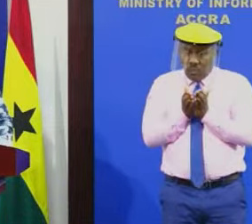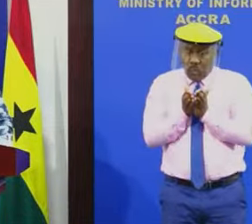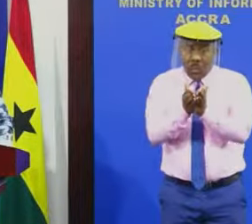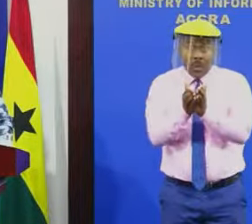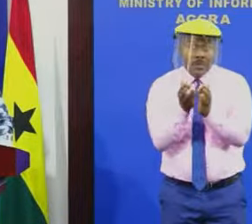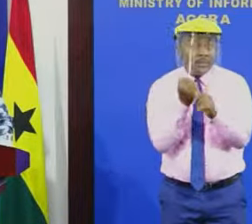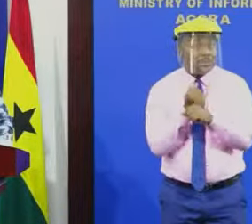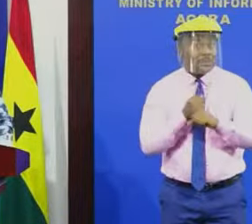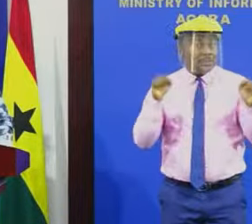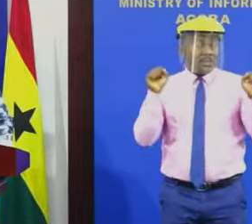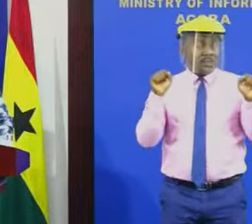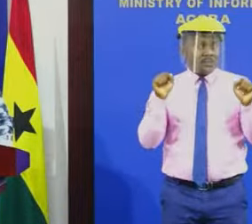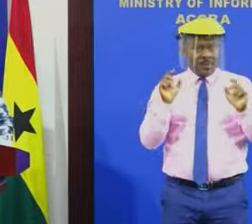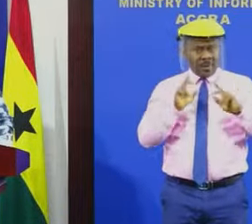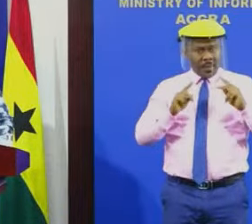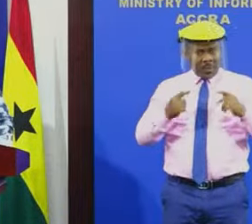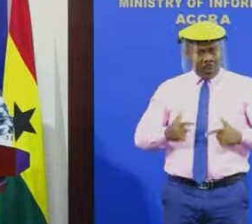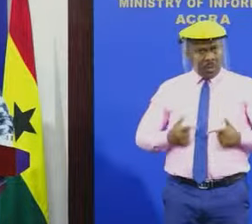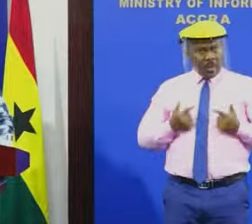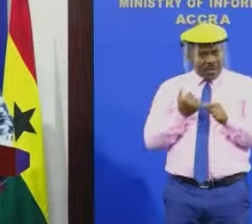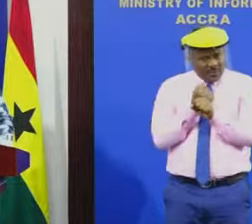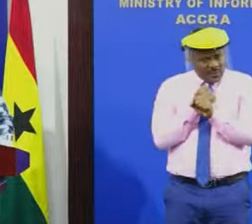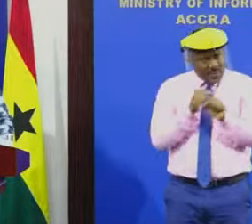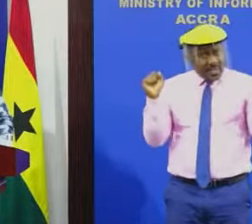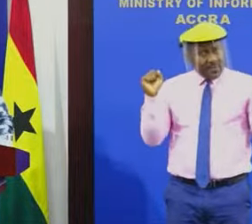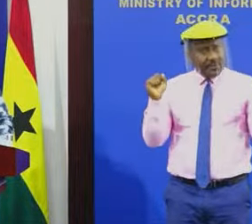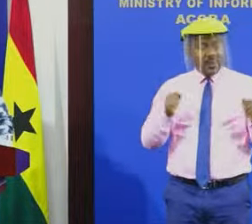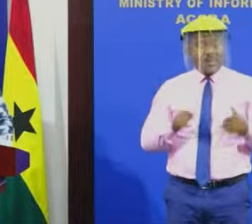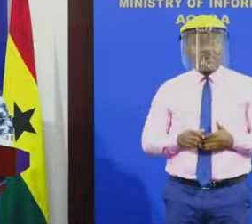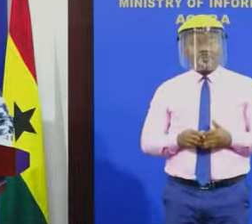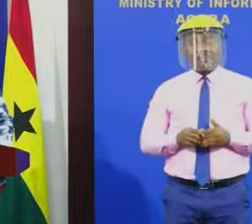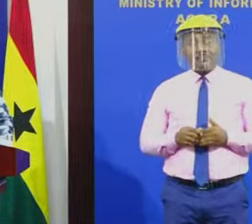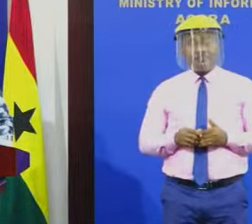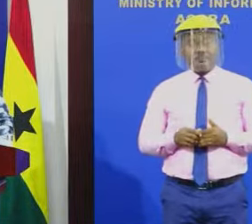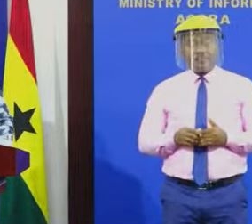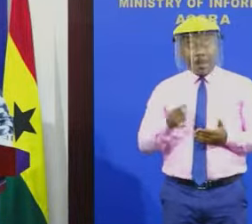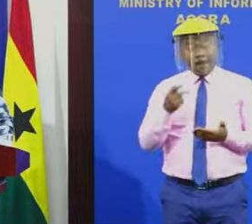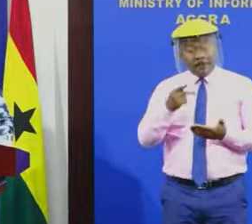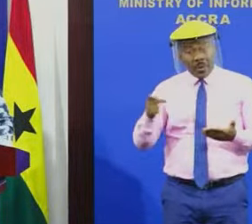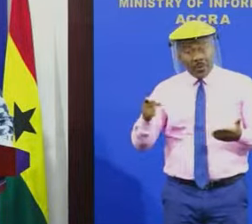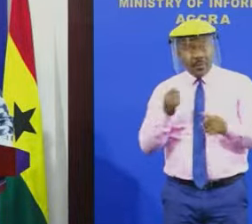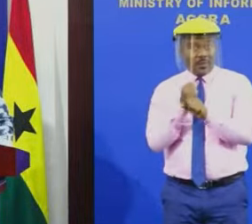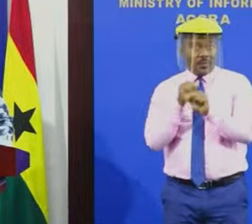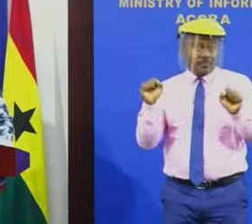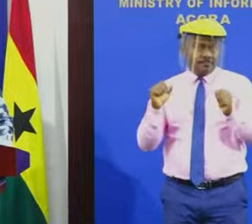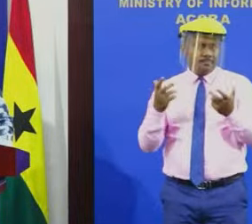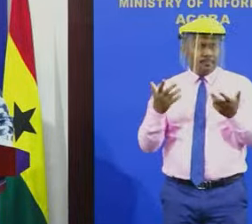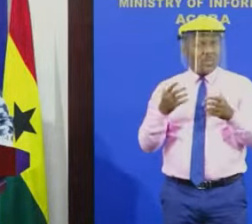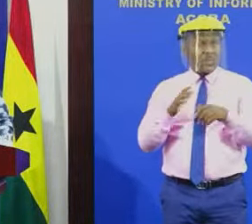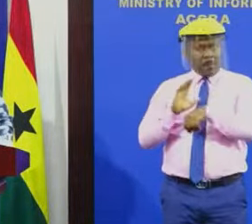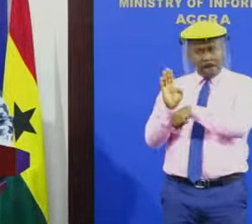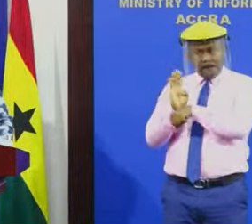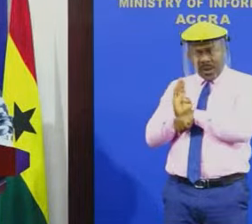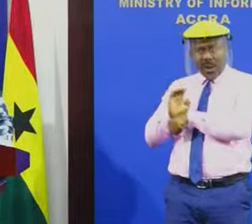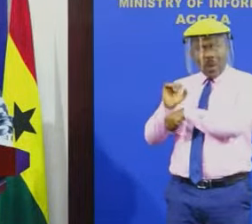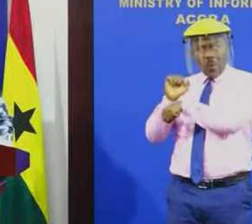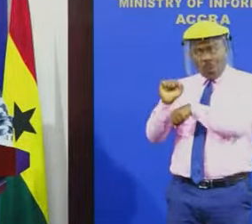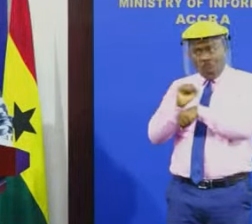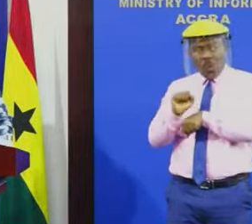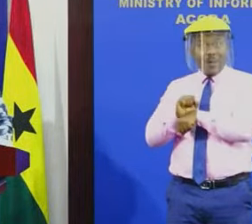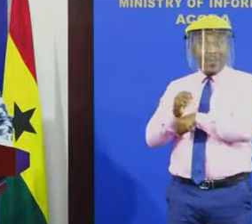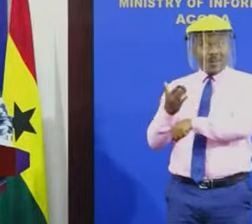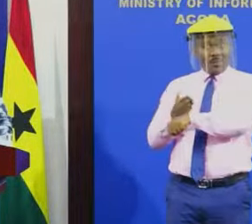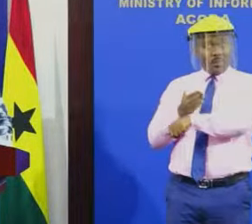preserve some life and property. And we have also increased economic activity within the area.